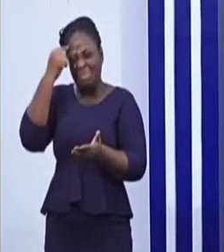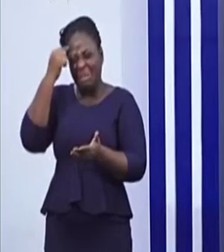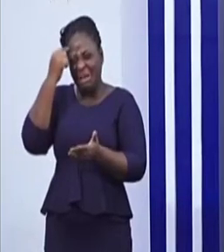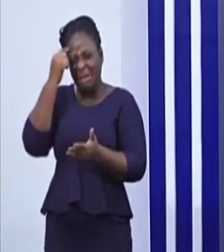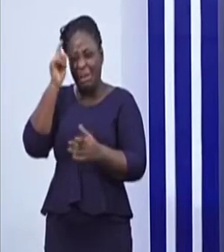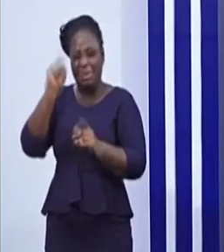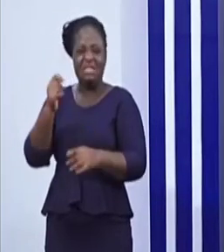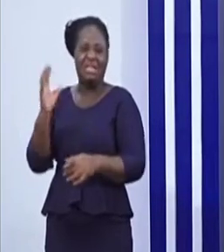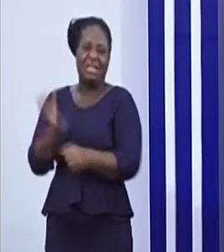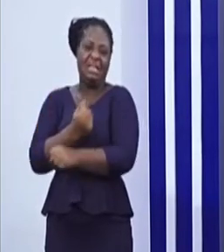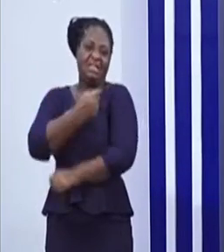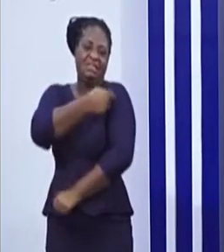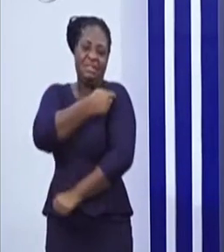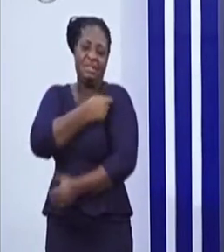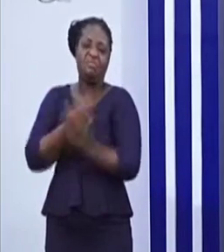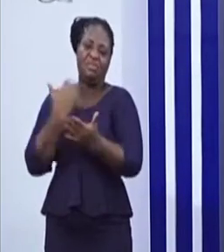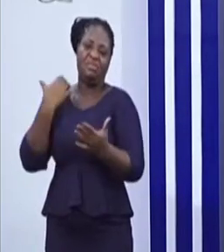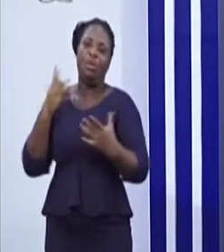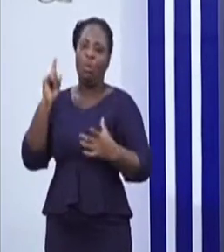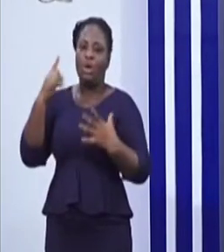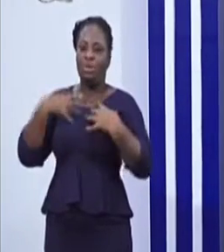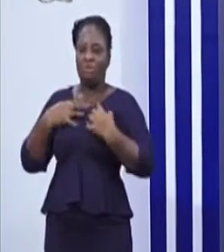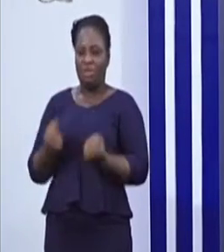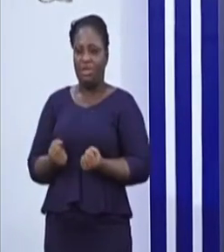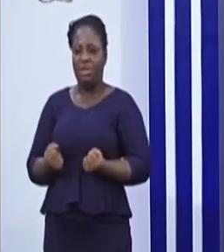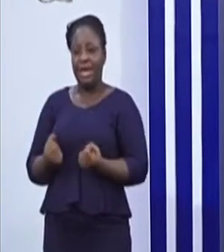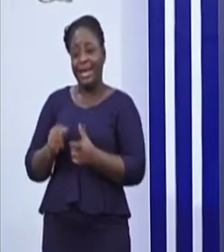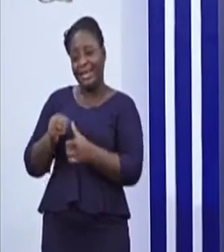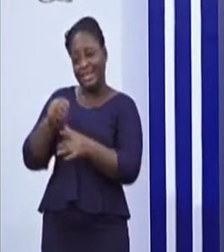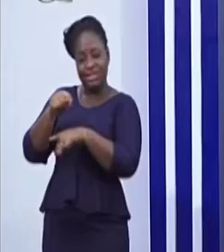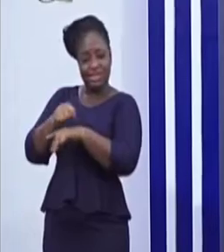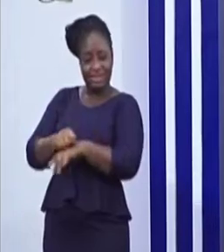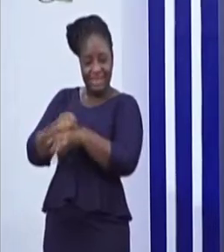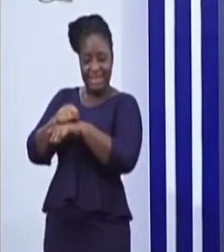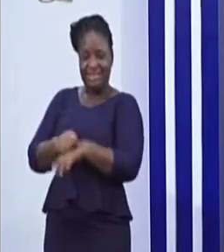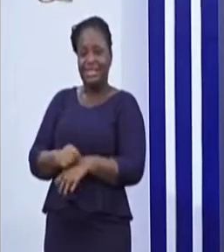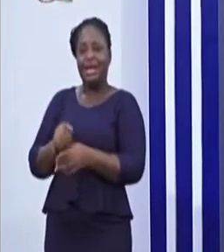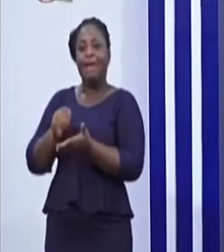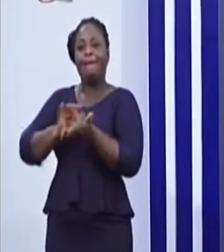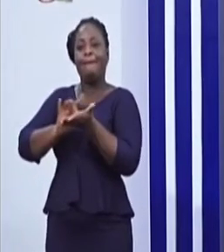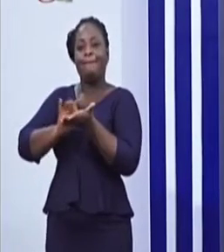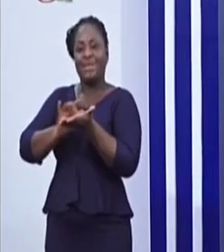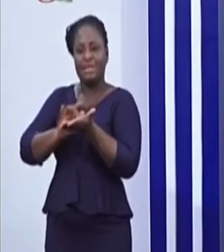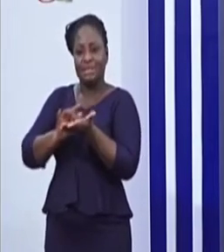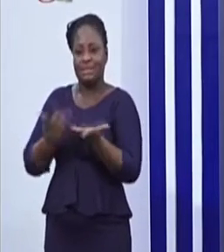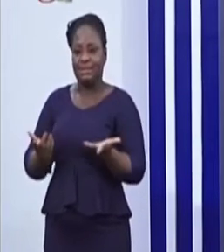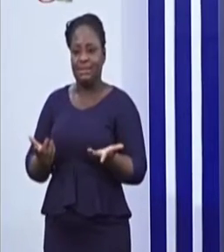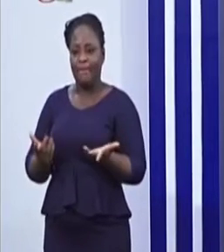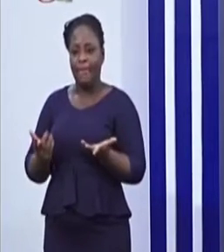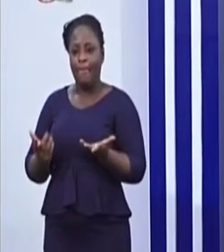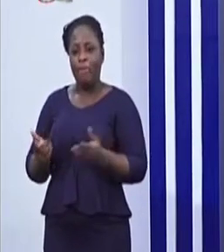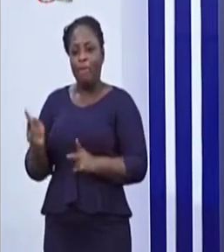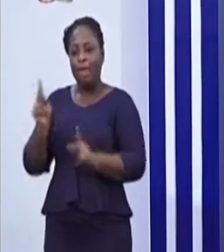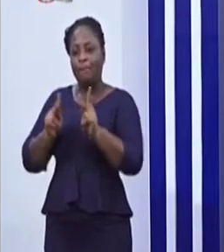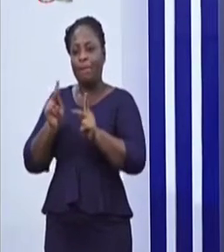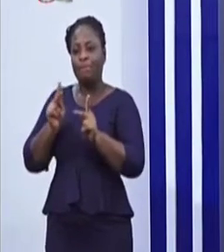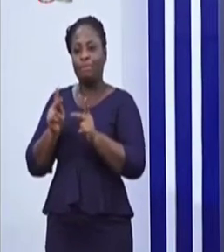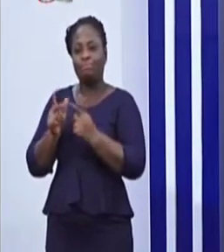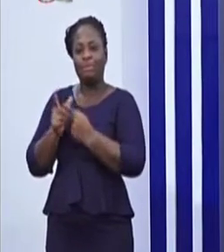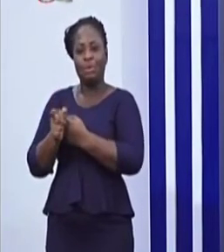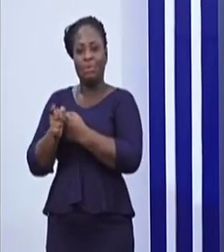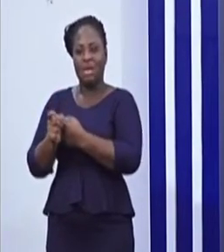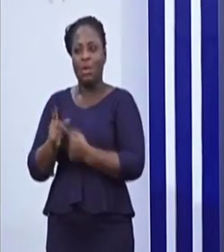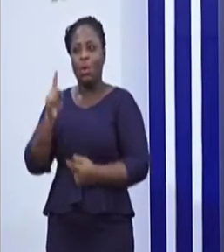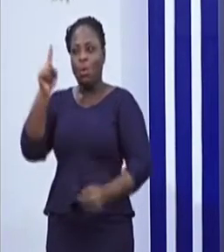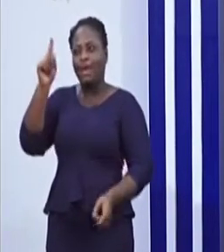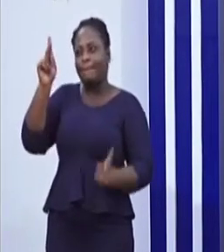help us with that one. And then your collaboration with traditional medicine. You may also want to talk about persons on the run, the one person